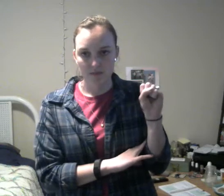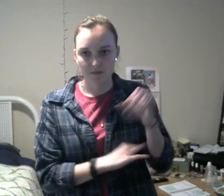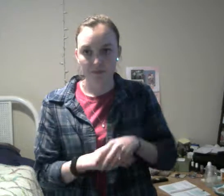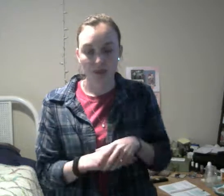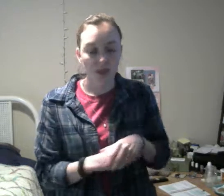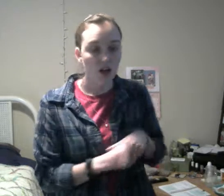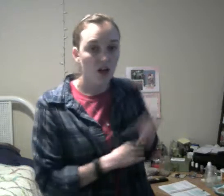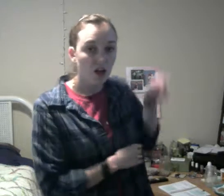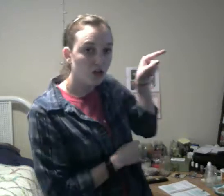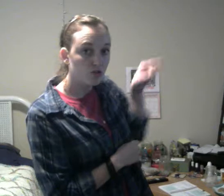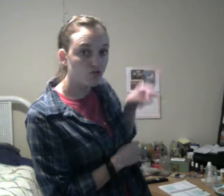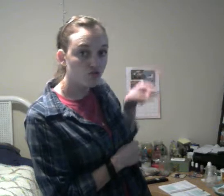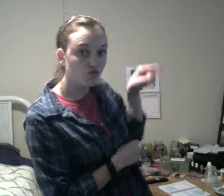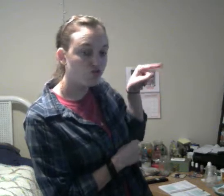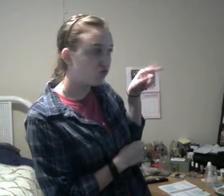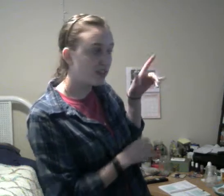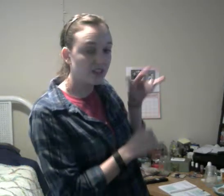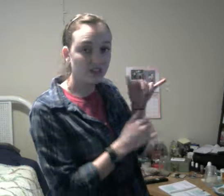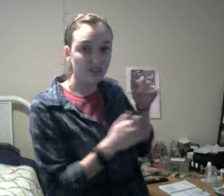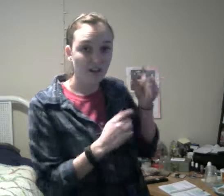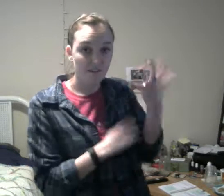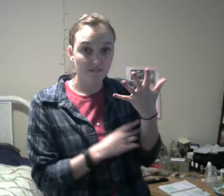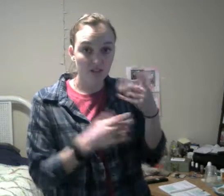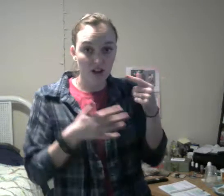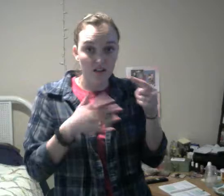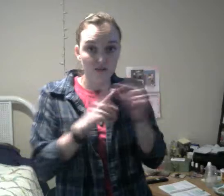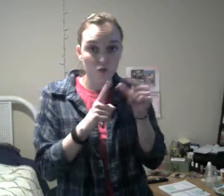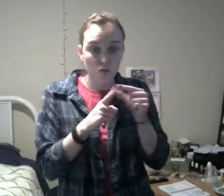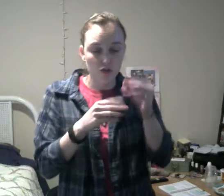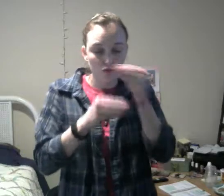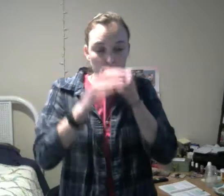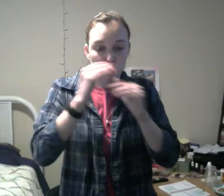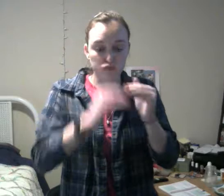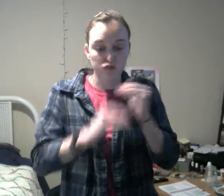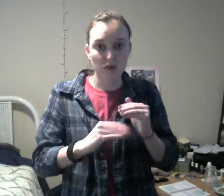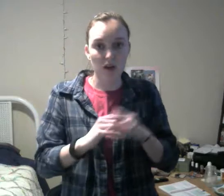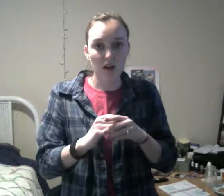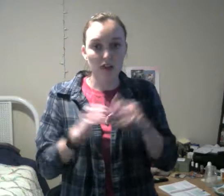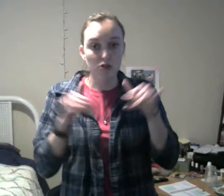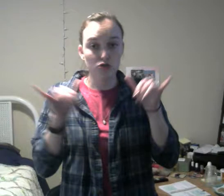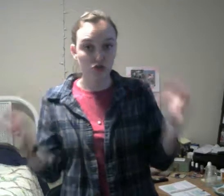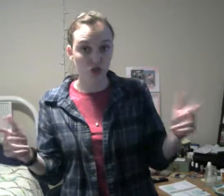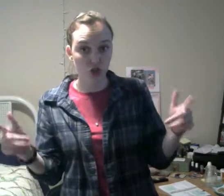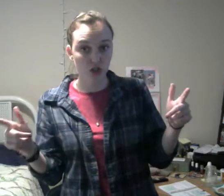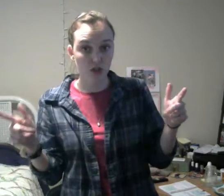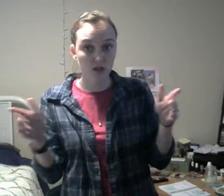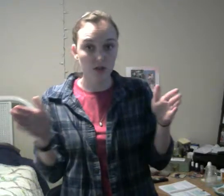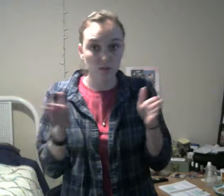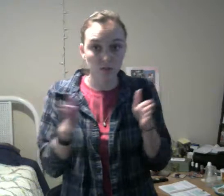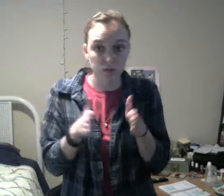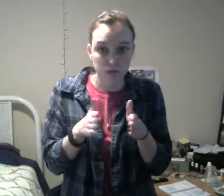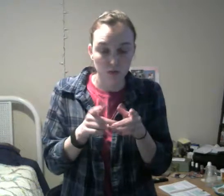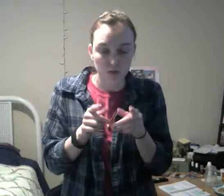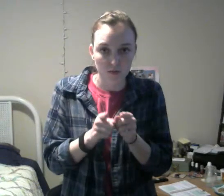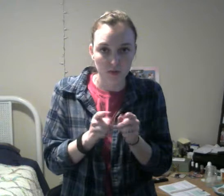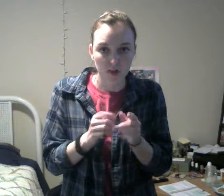them in order from the largest to the smallest. And if you can't put those in order from the largest to smallest, you may want to pause the video and go figure